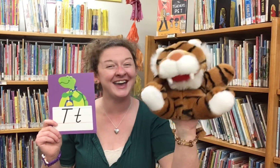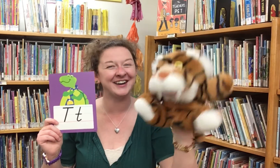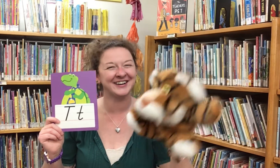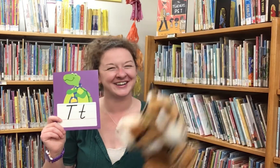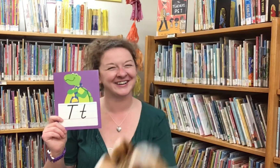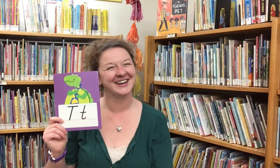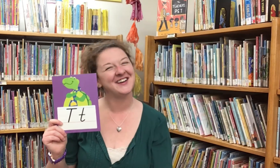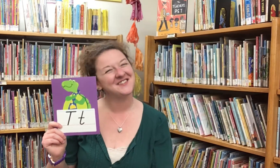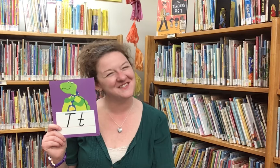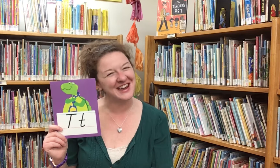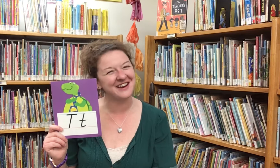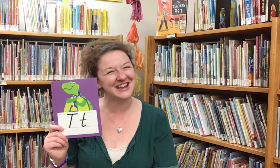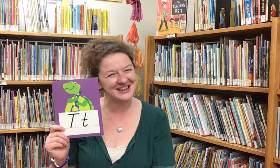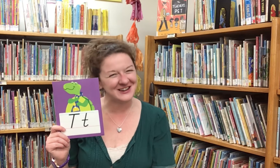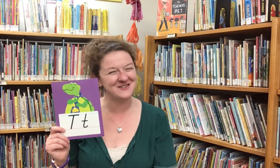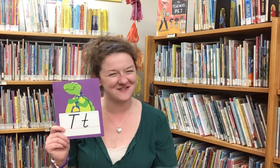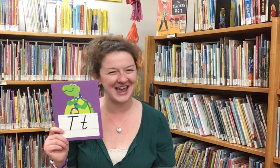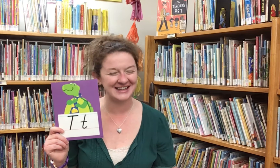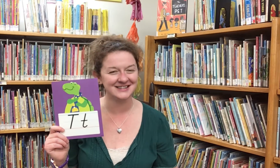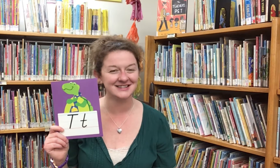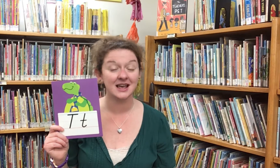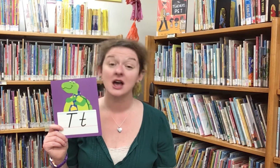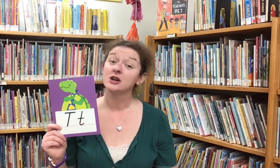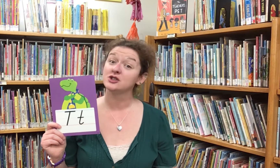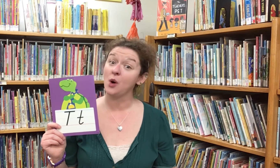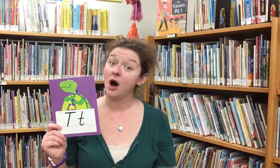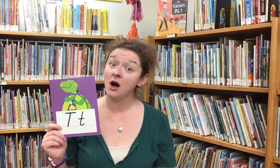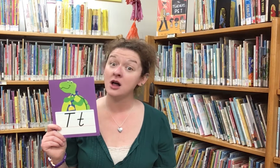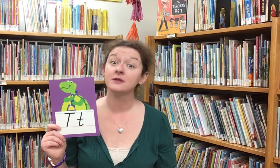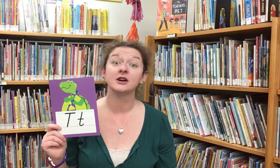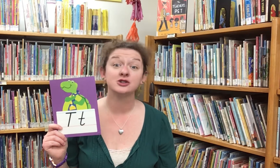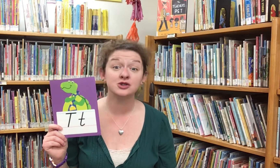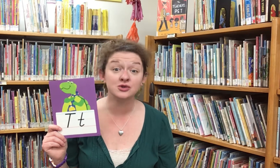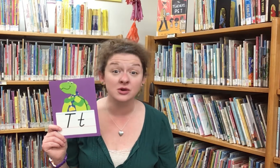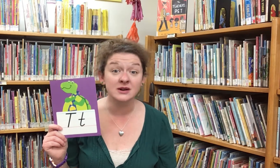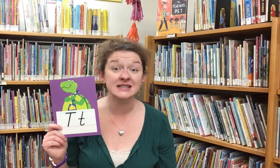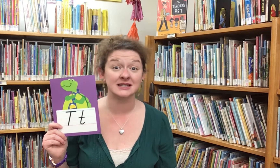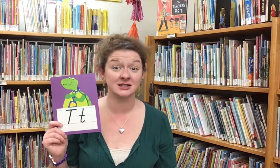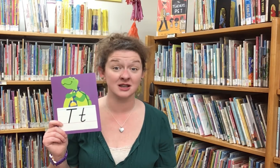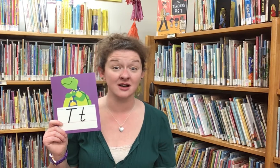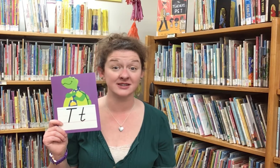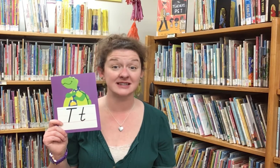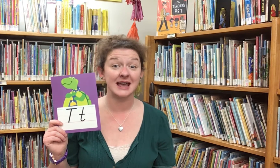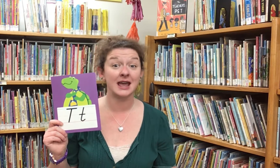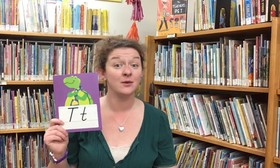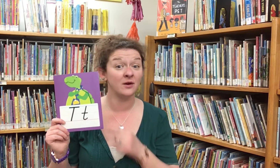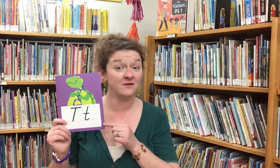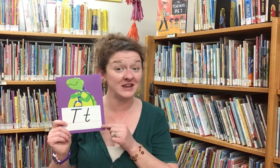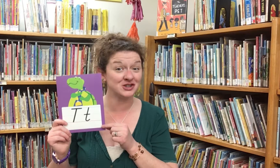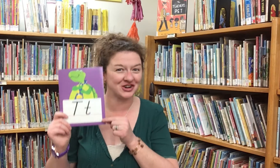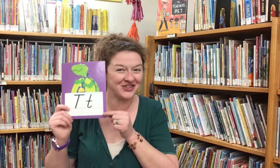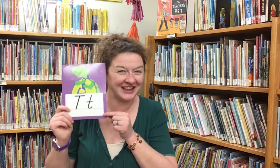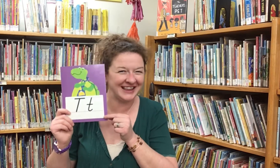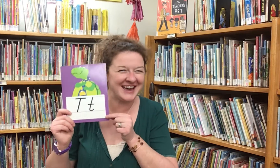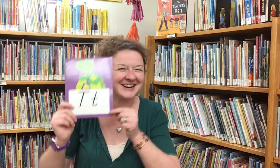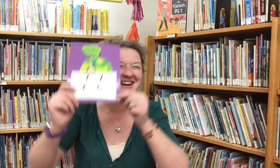T-t-tiger. Very good, friends. So all of our stories and songs today will feature the letter